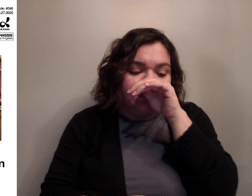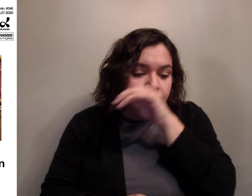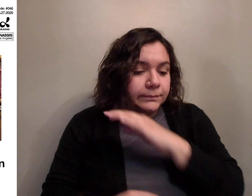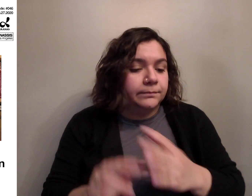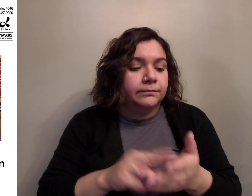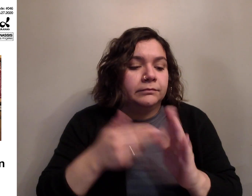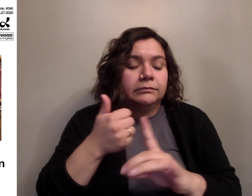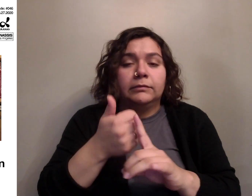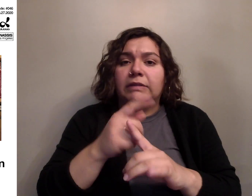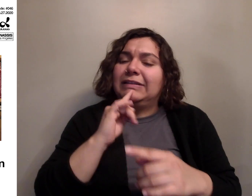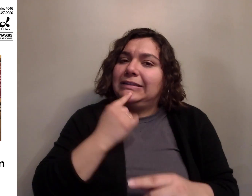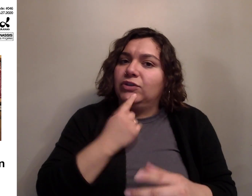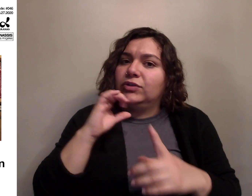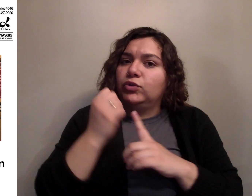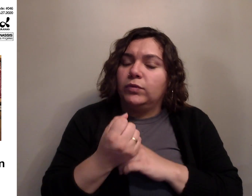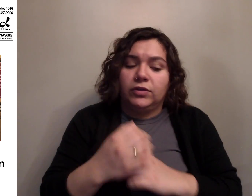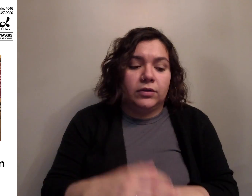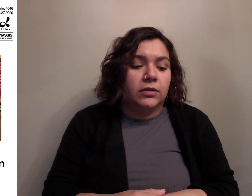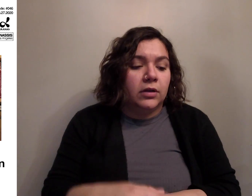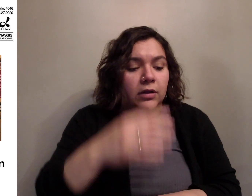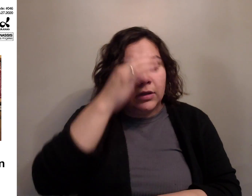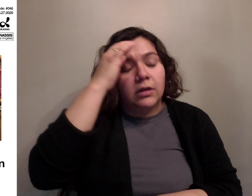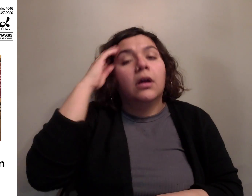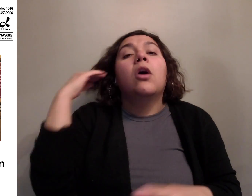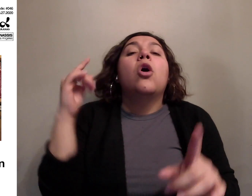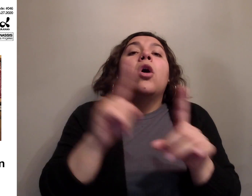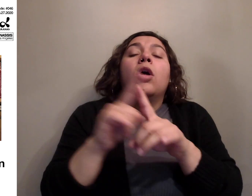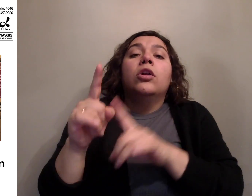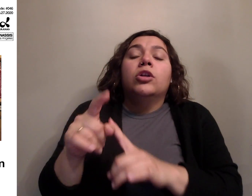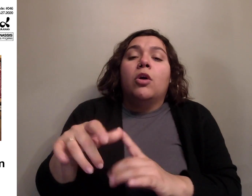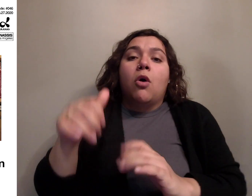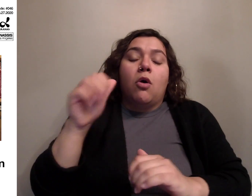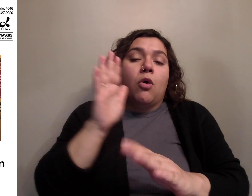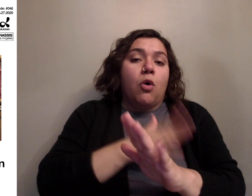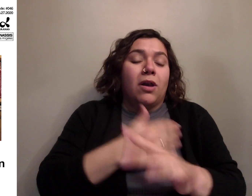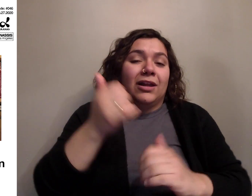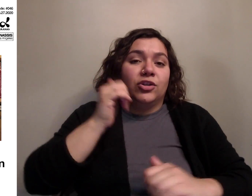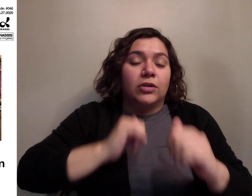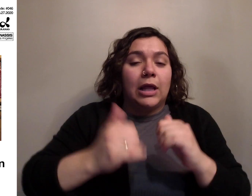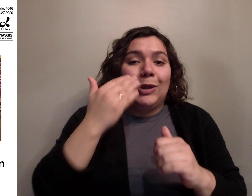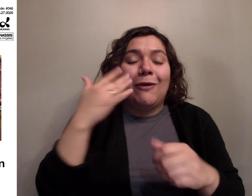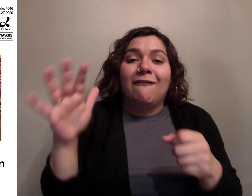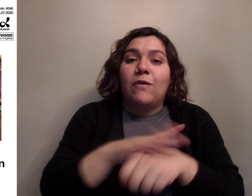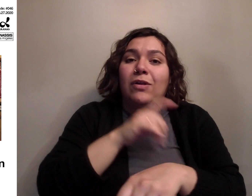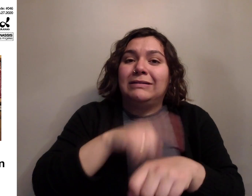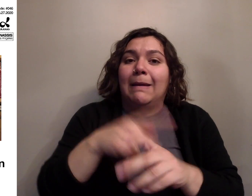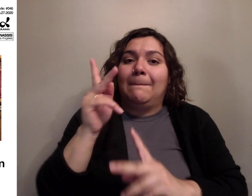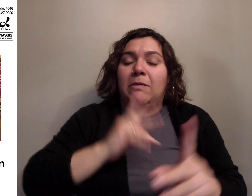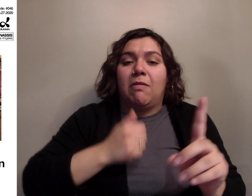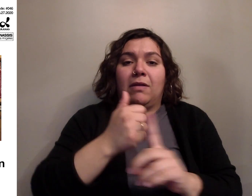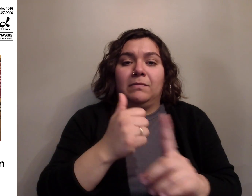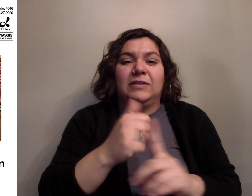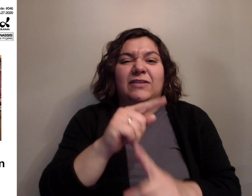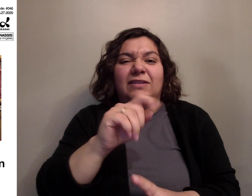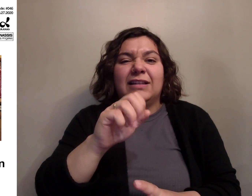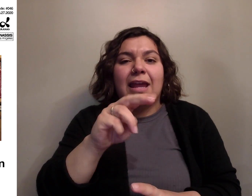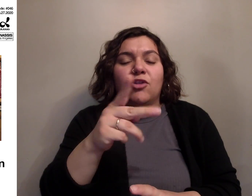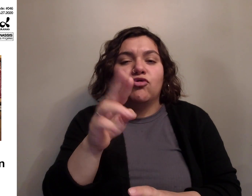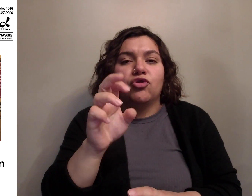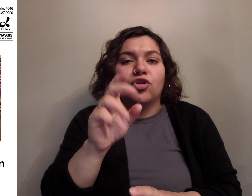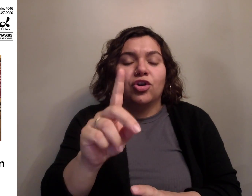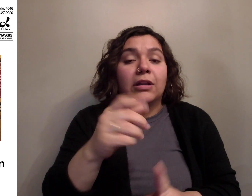And so they're in a very dire situation. But also, orchestra full-time tenured orchestra